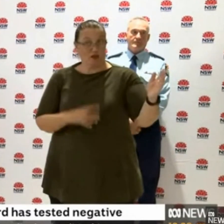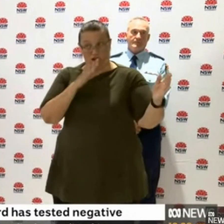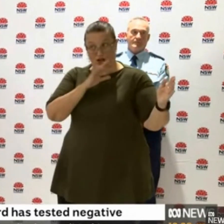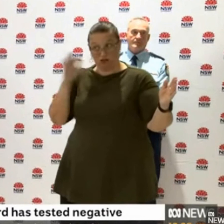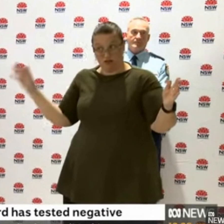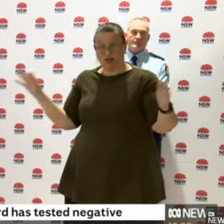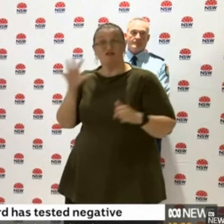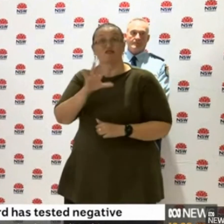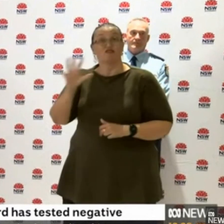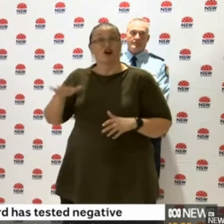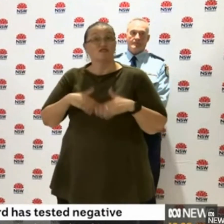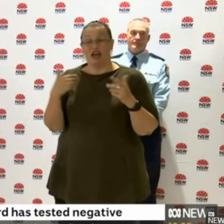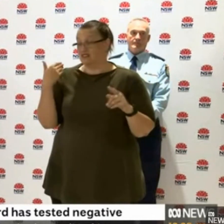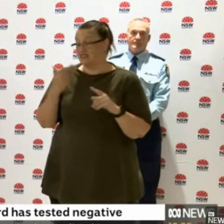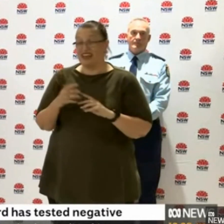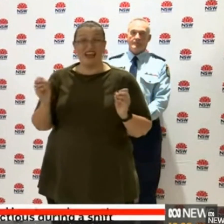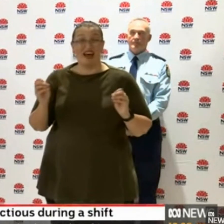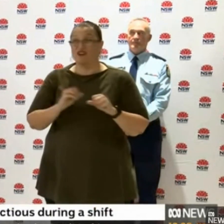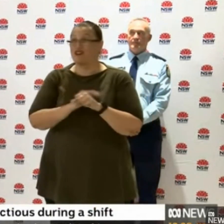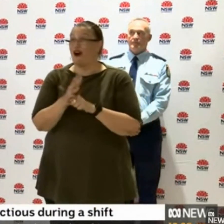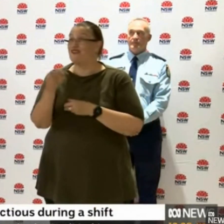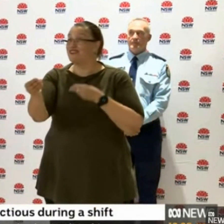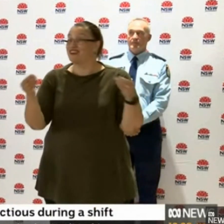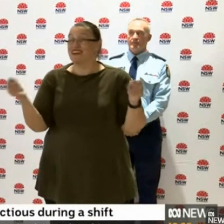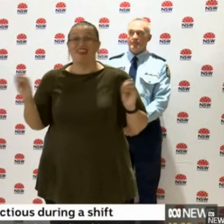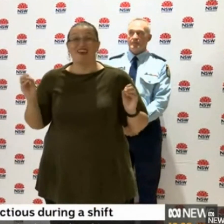a 55-day streak of no local transmission?